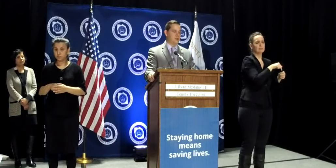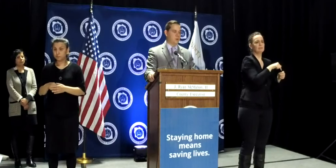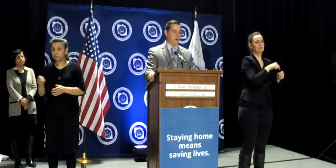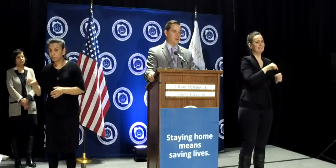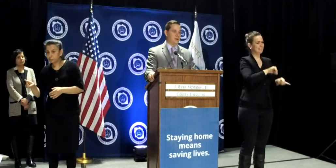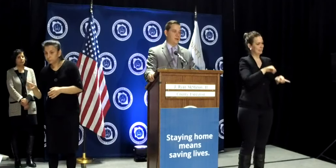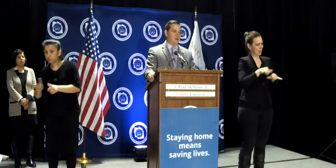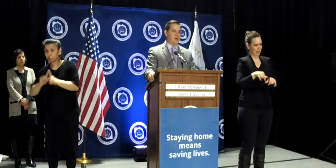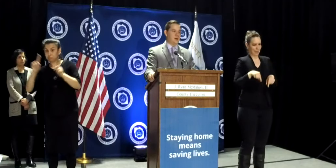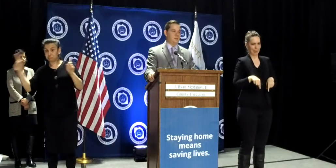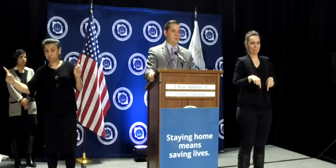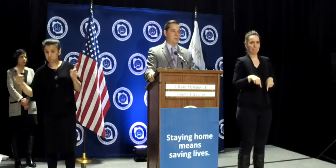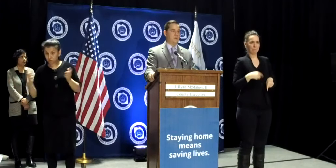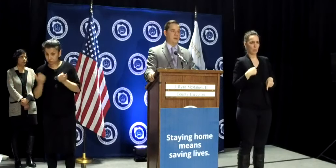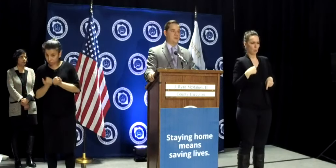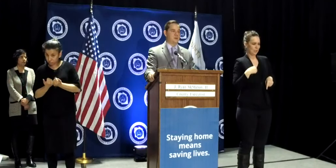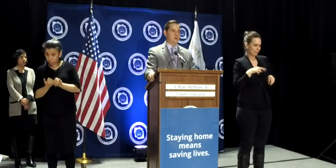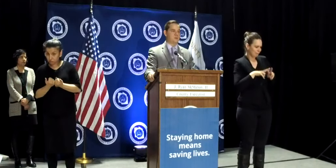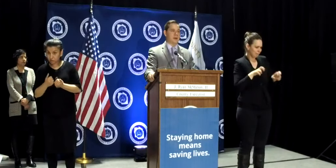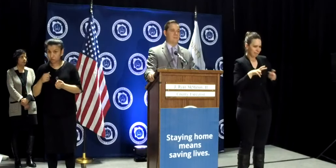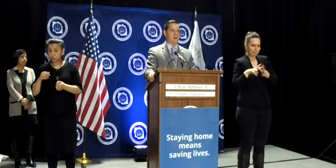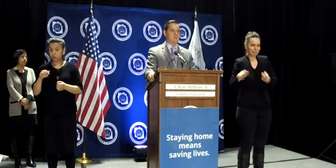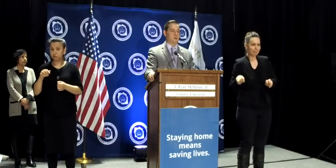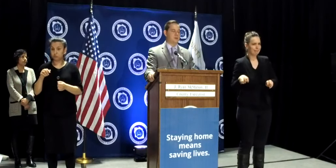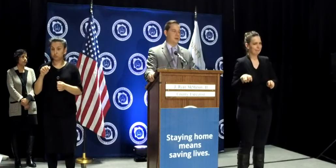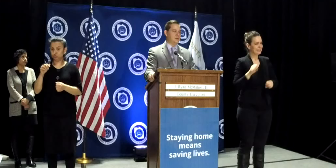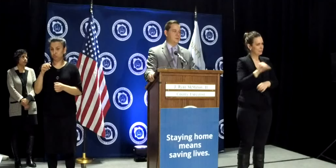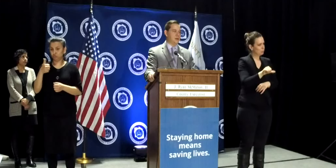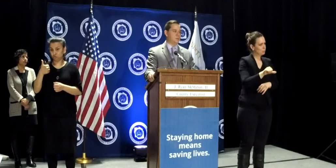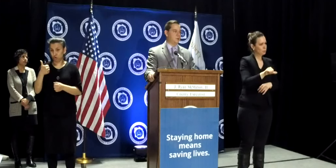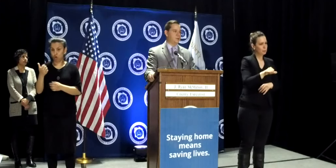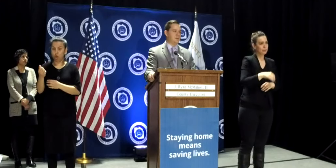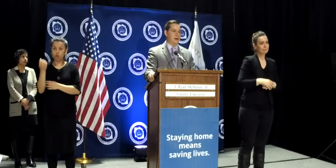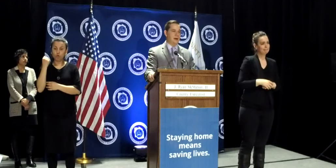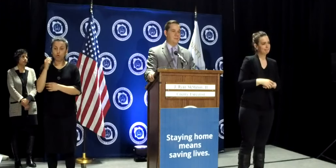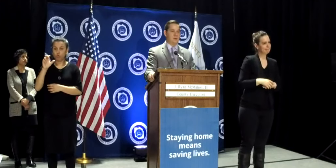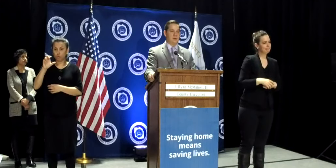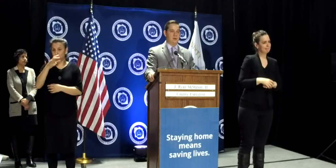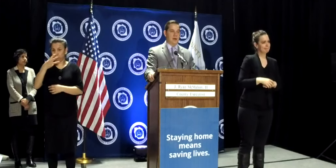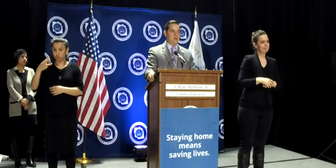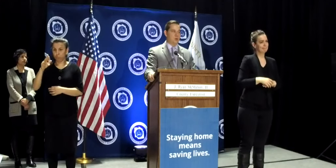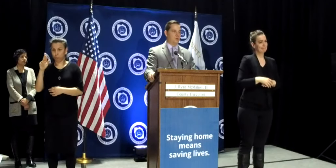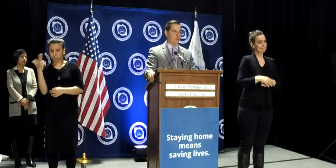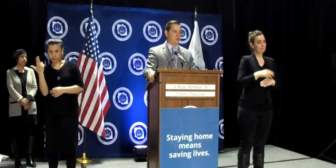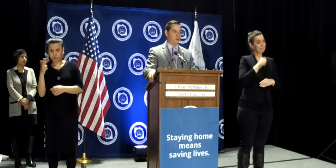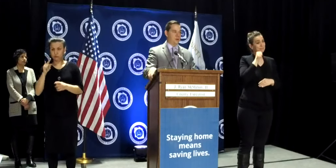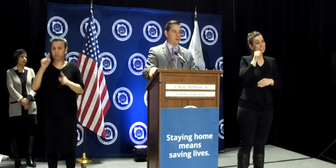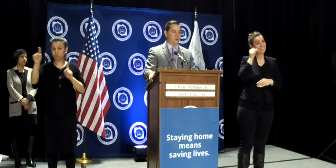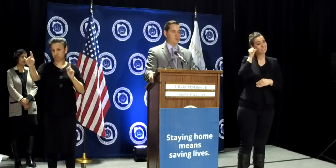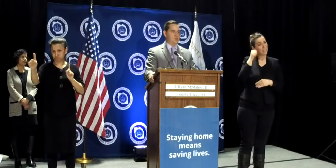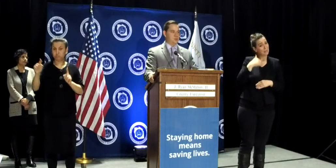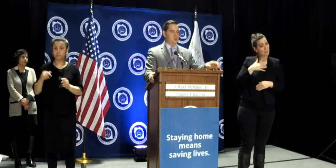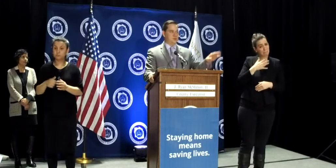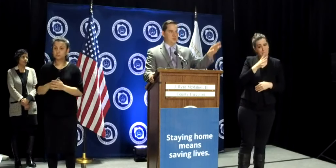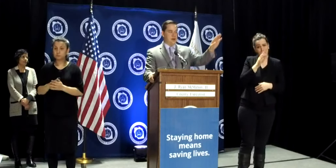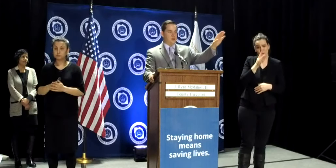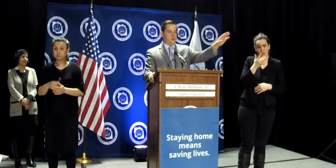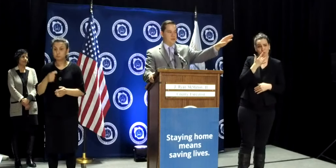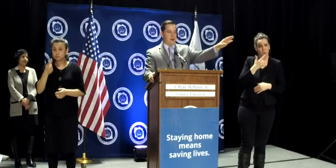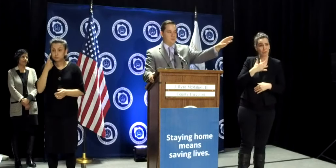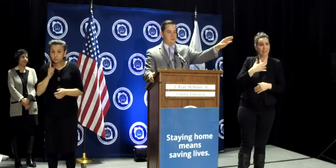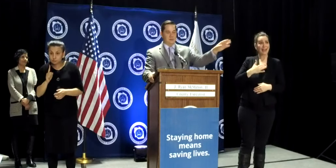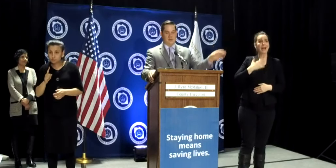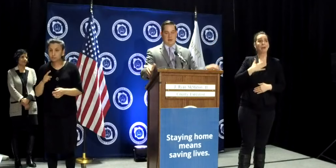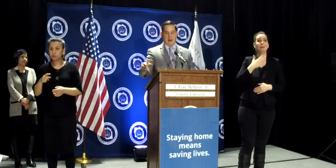20 feet away. Yesterday was my mom's birthday. Happy birthday, Mom. I drove over. She was on